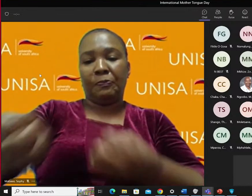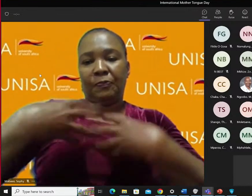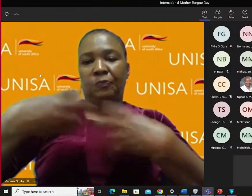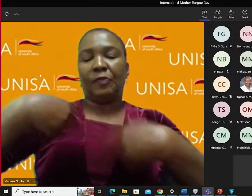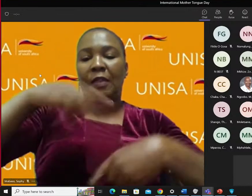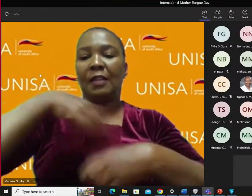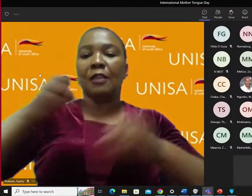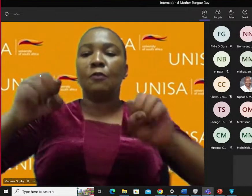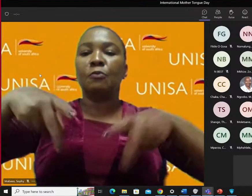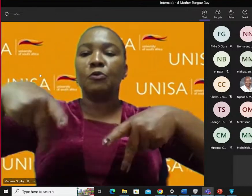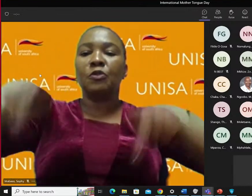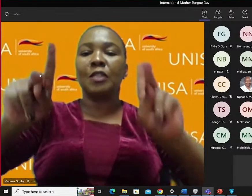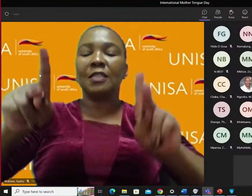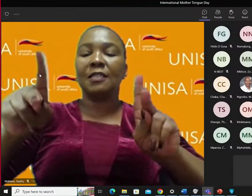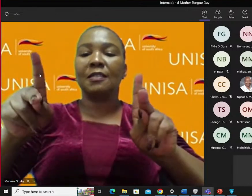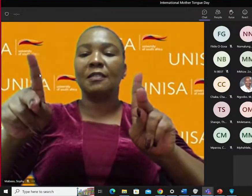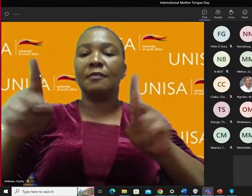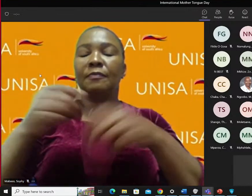opportunity.